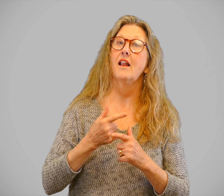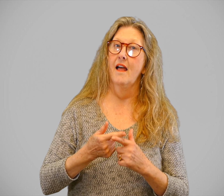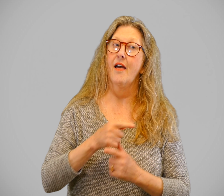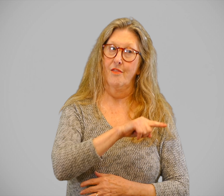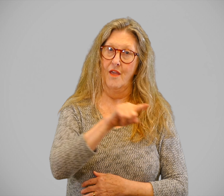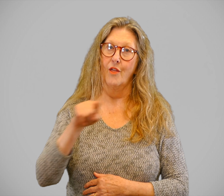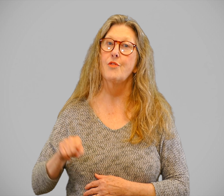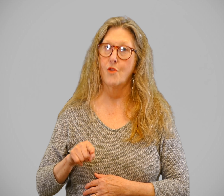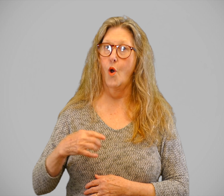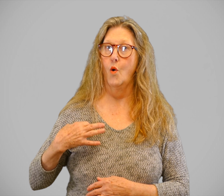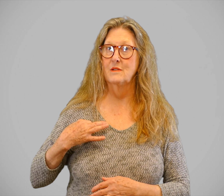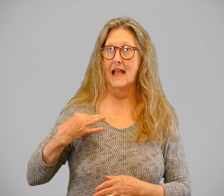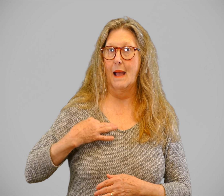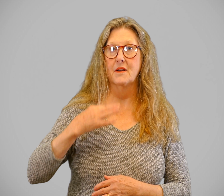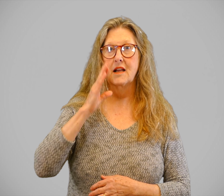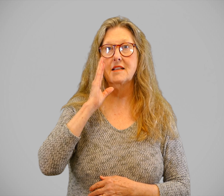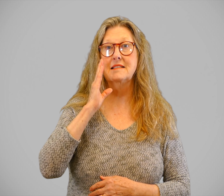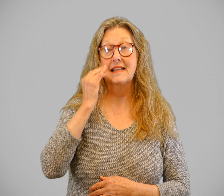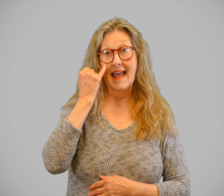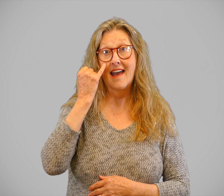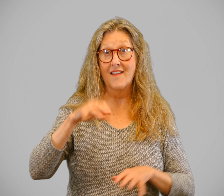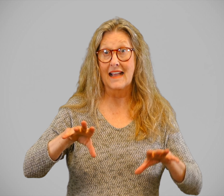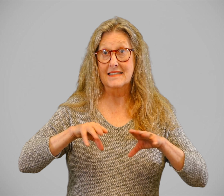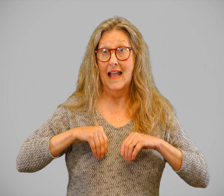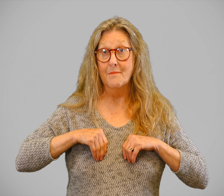ASL classes through